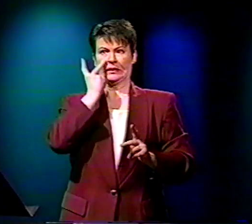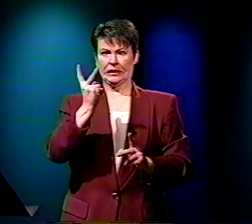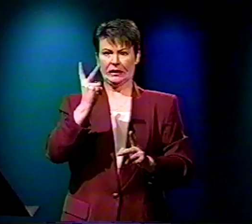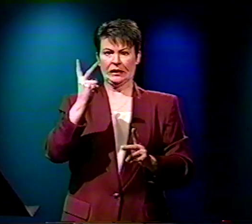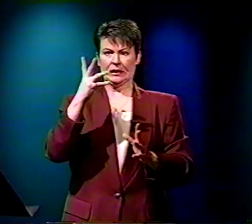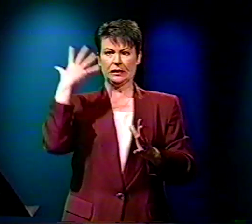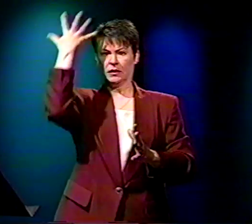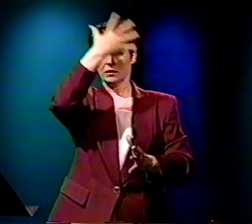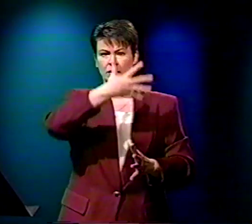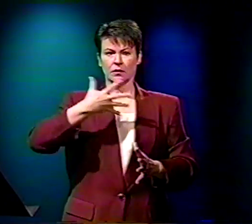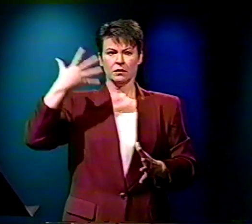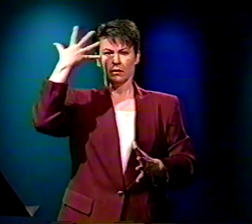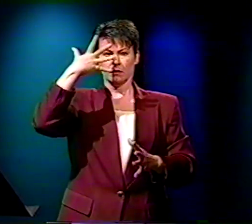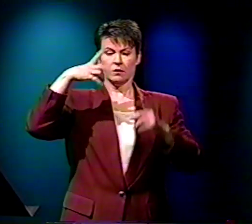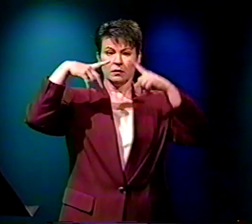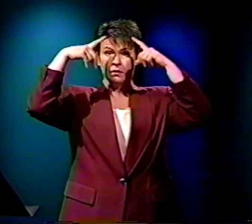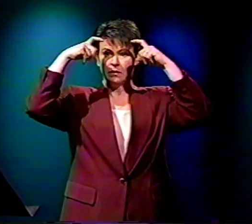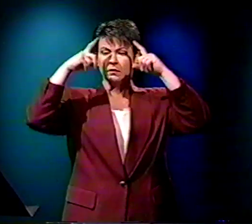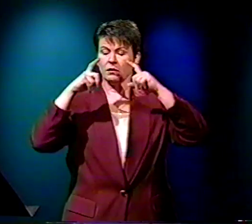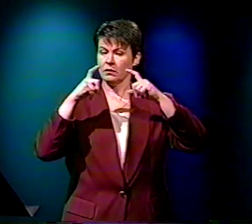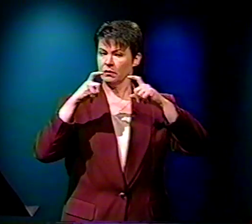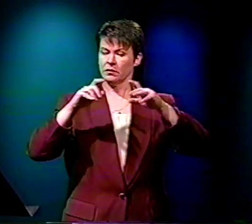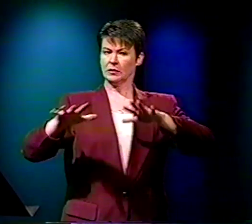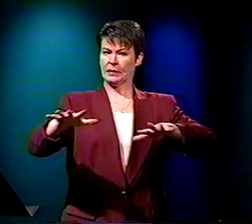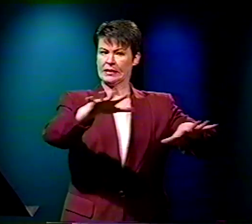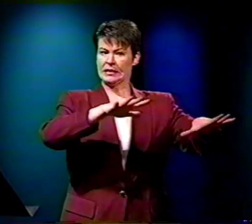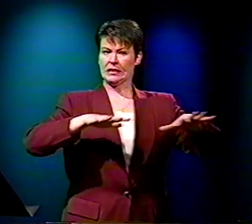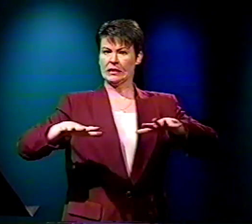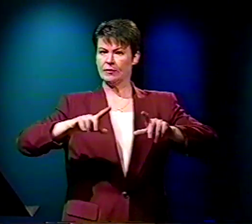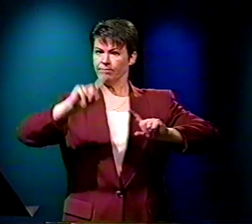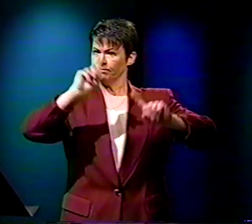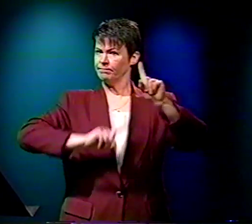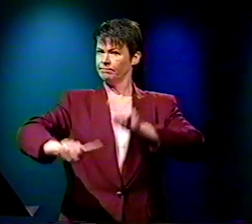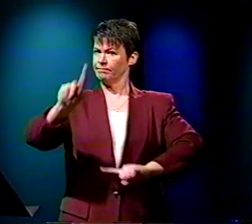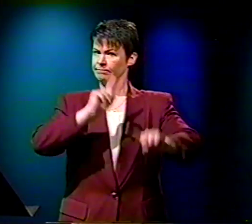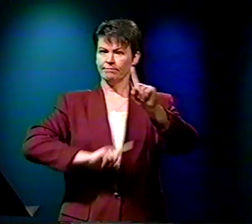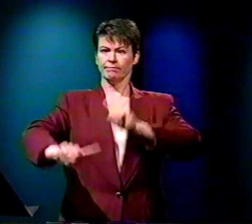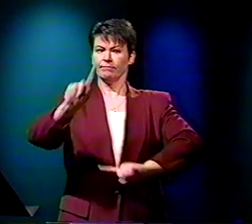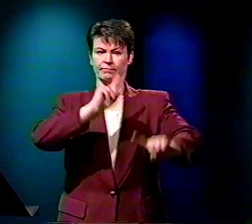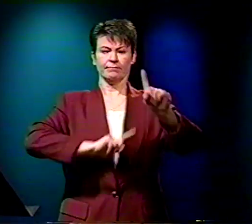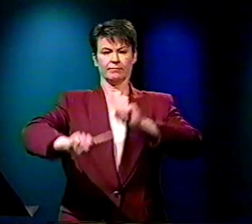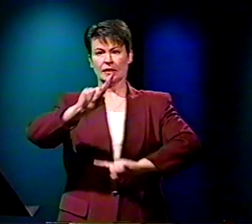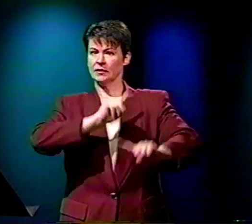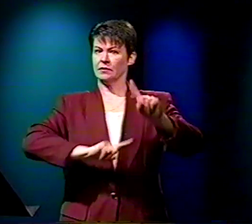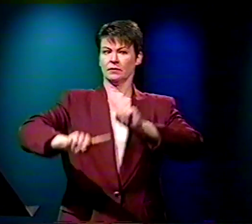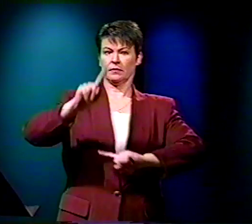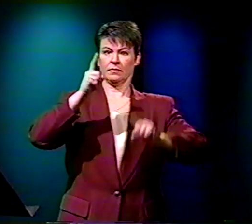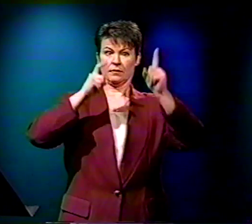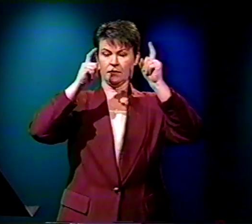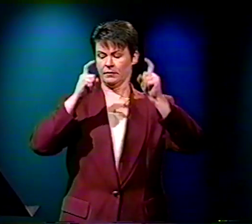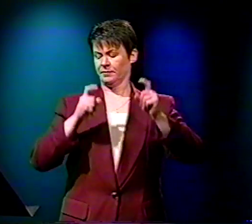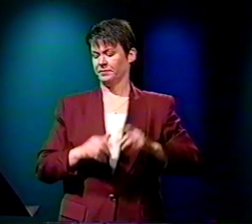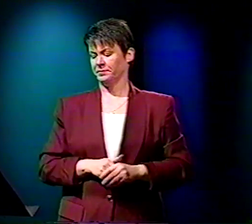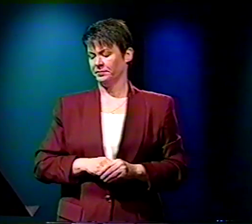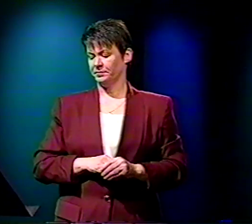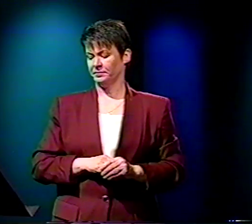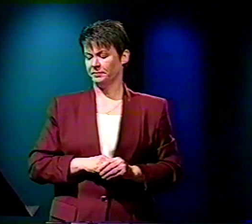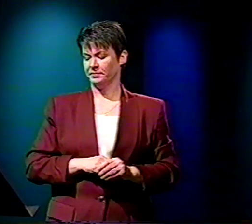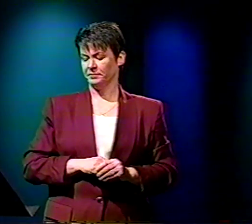this is untrue. Deaf people need to get the message not only from your hands but also the space that you use and the facial expressions and